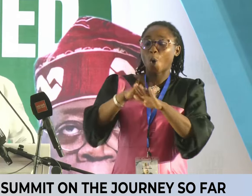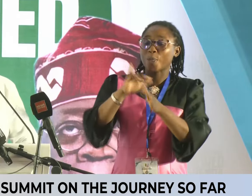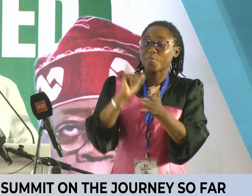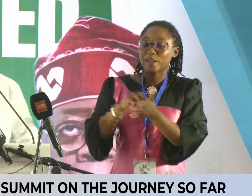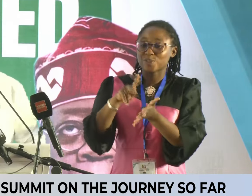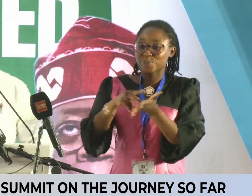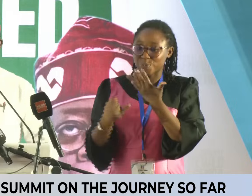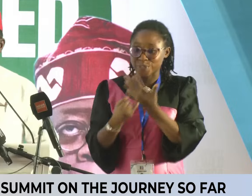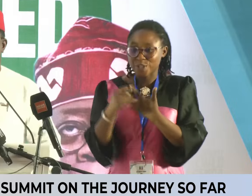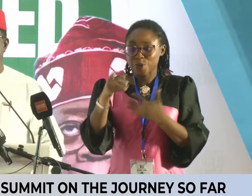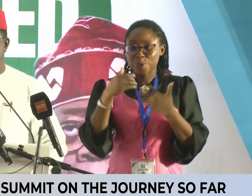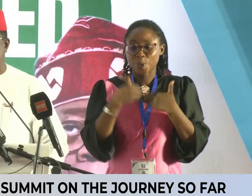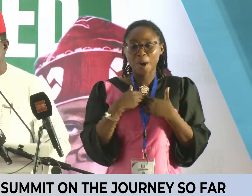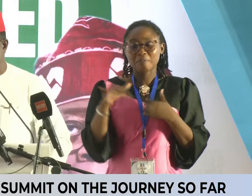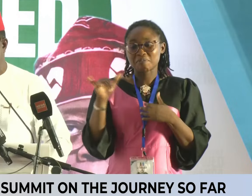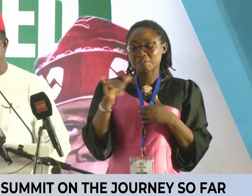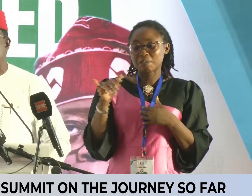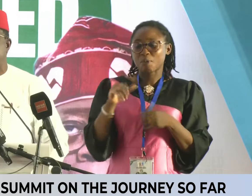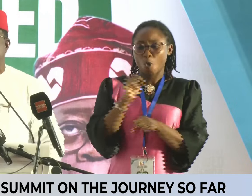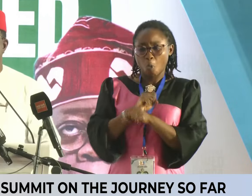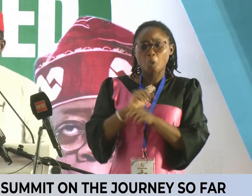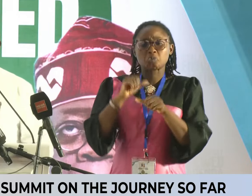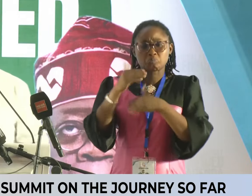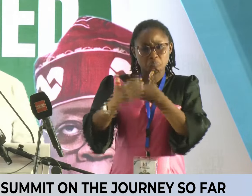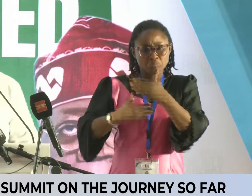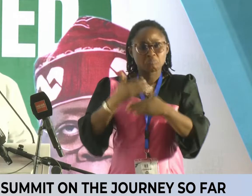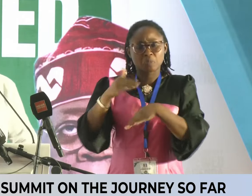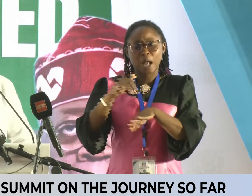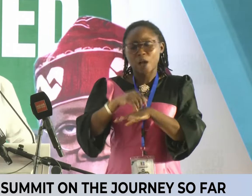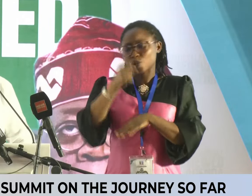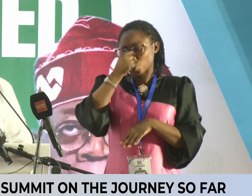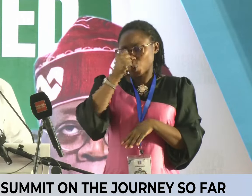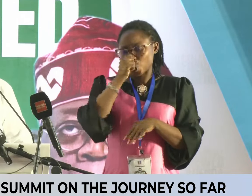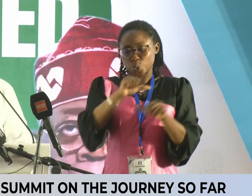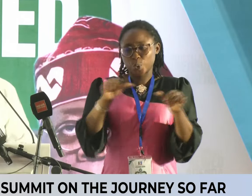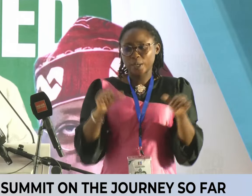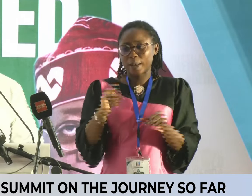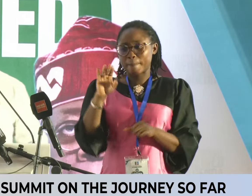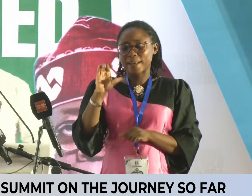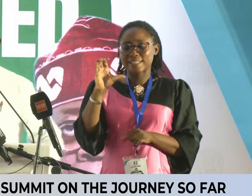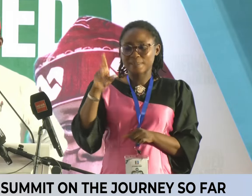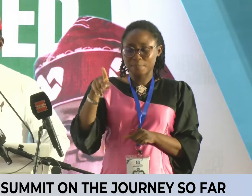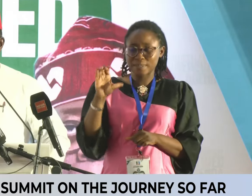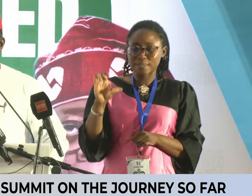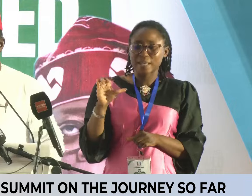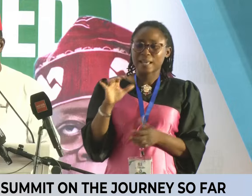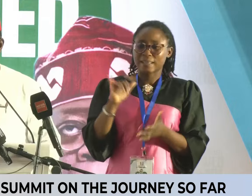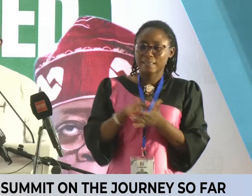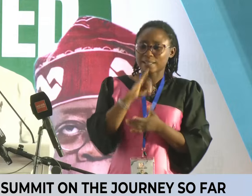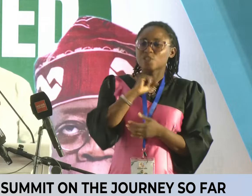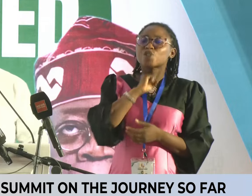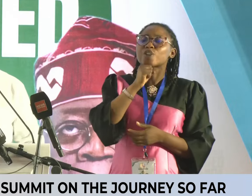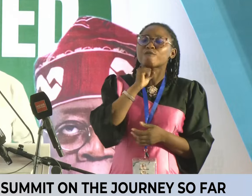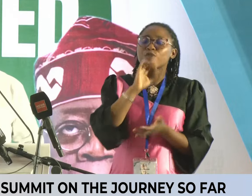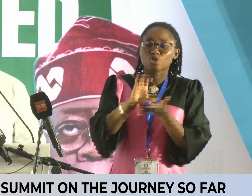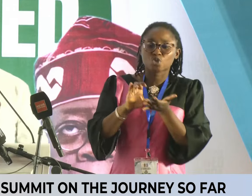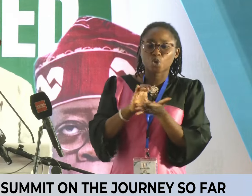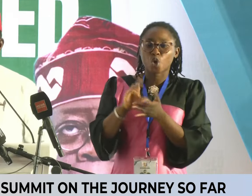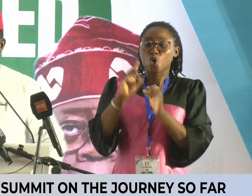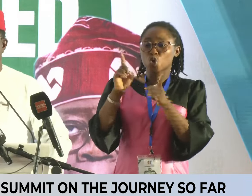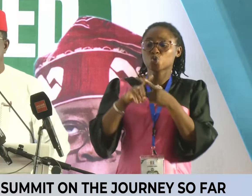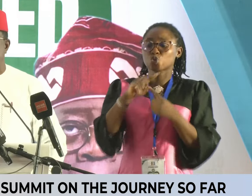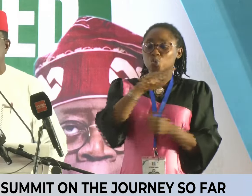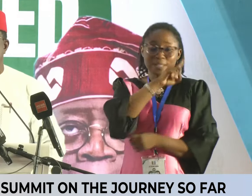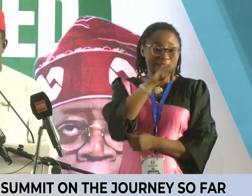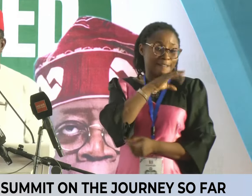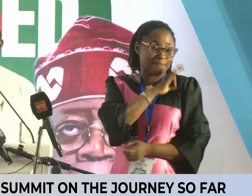project. You have the Sokoto axis. Job is ongoing at the Sokoto axis by CBC. and that's reinforced concrete. You get to Zamfara,